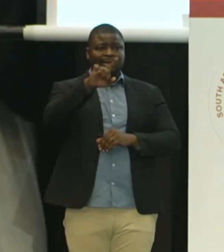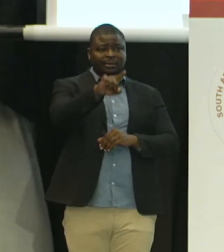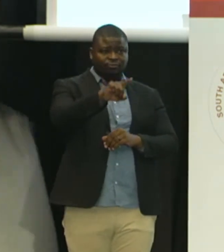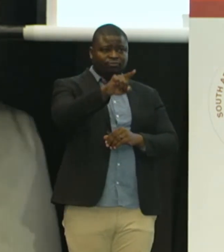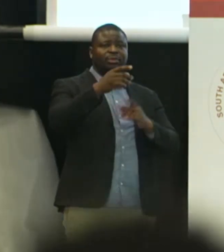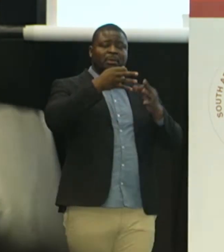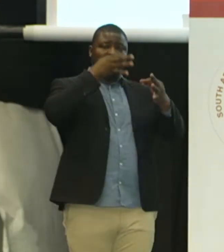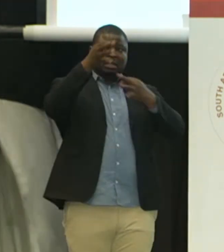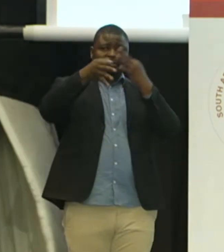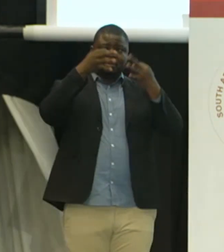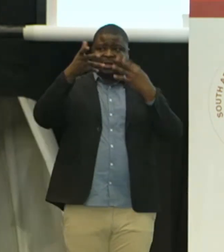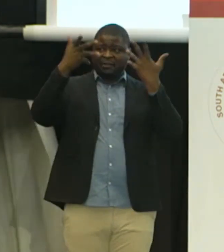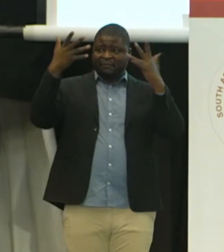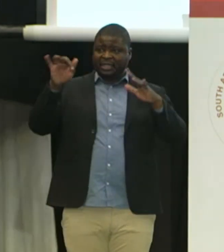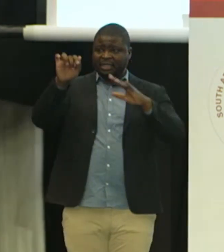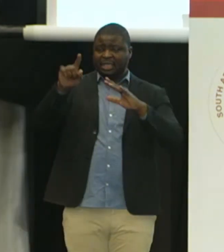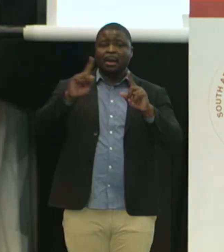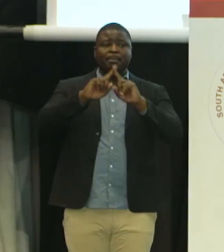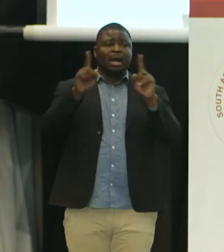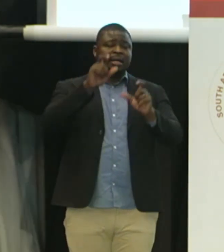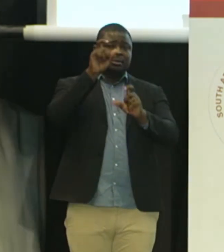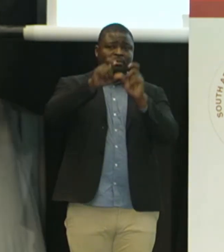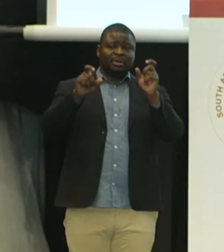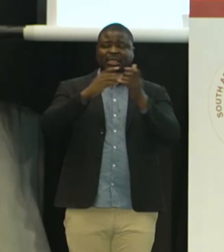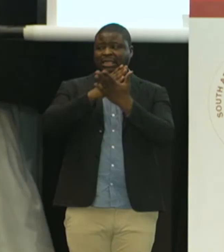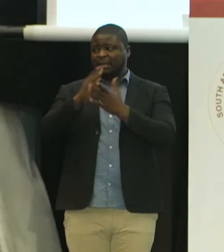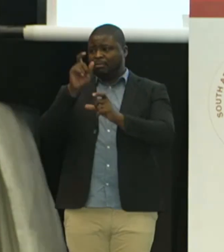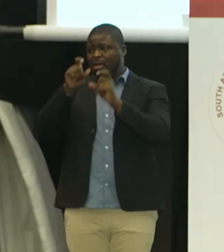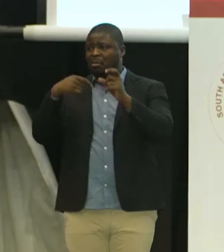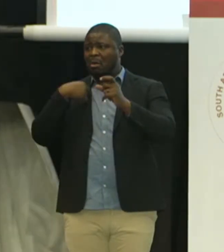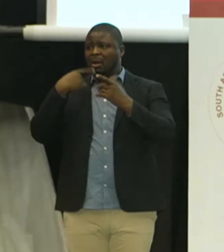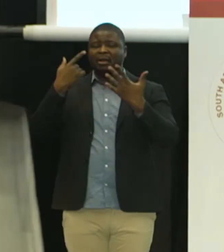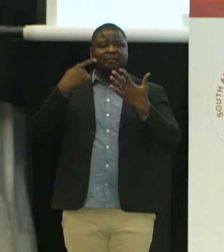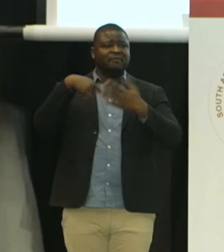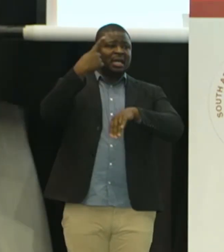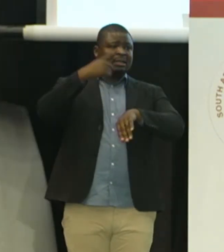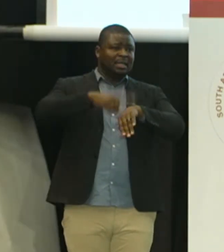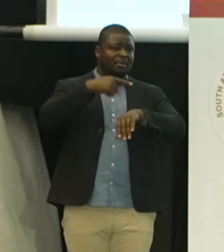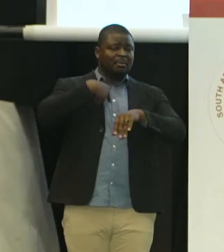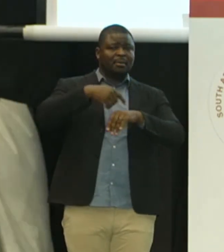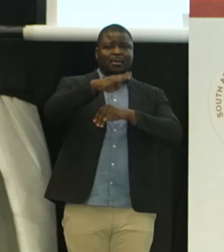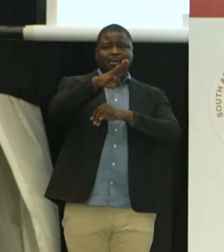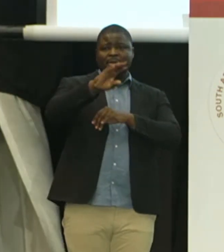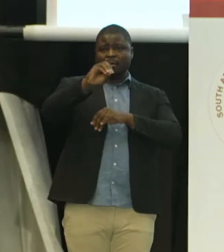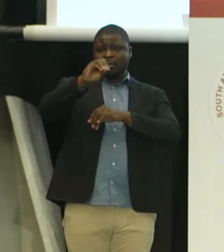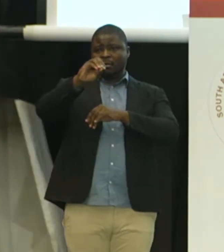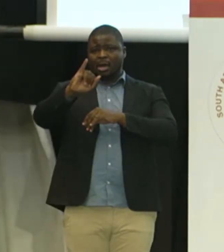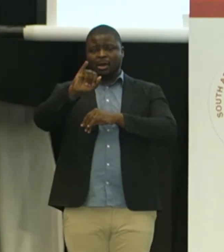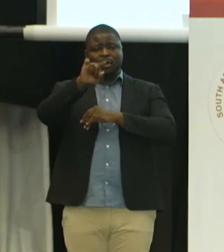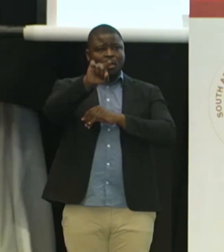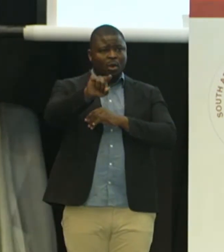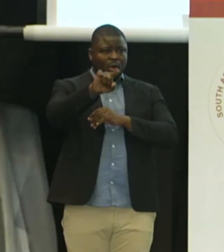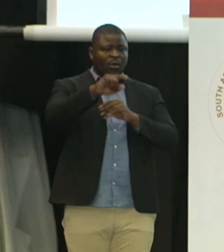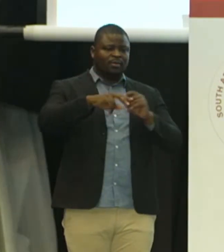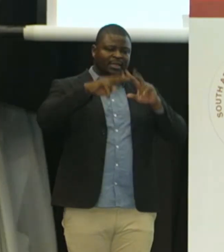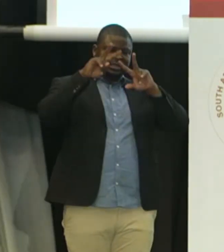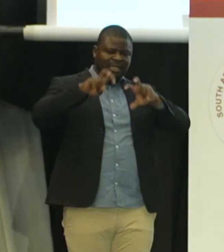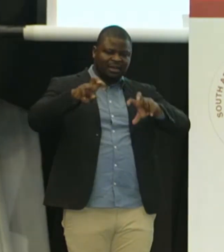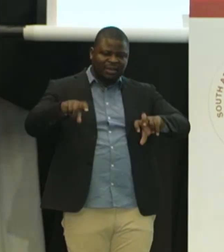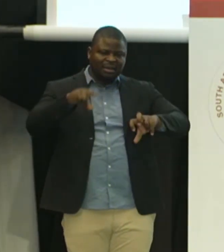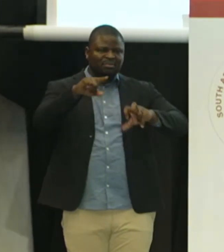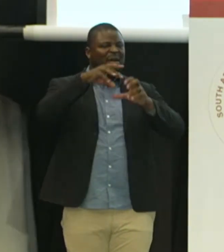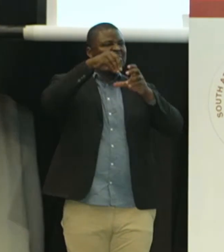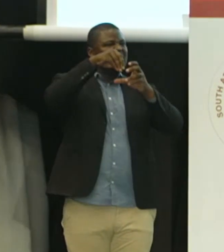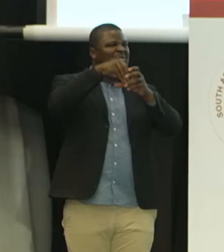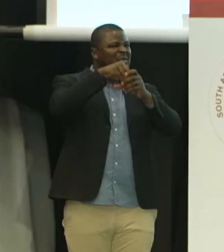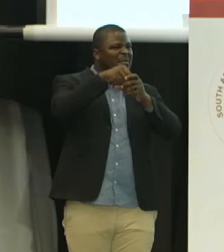you that are unfamiliar with what a biobehavioral survey entails, I'm going to maybe give you a little